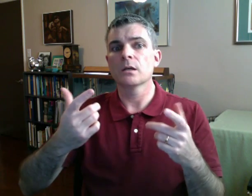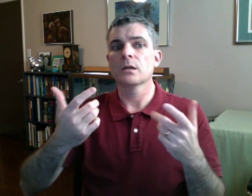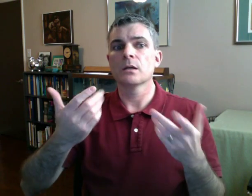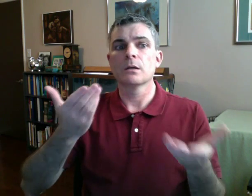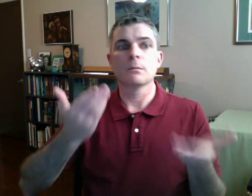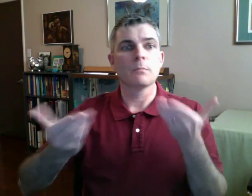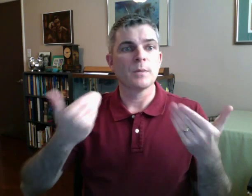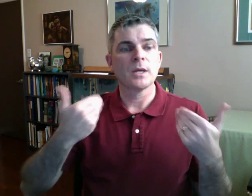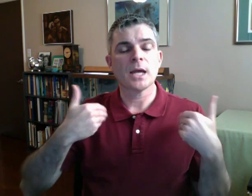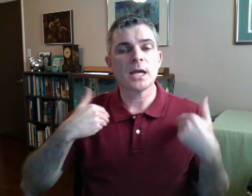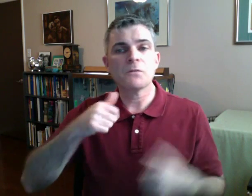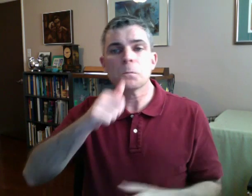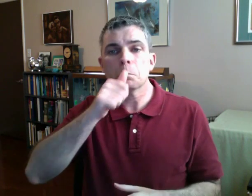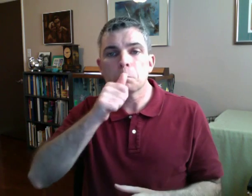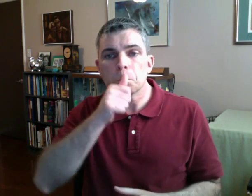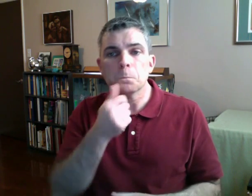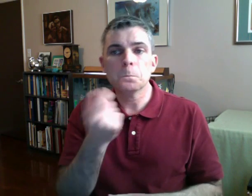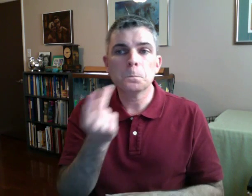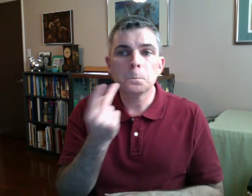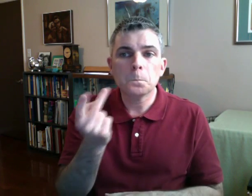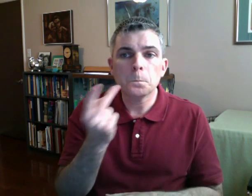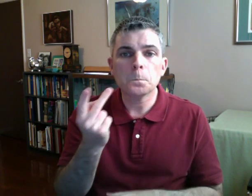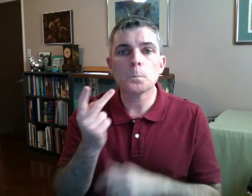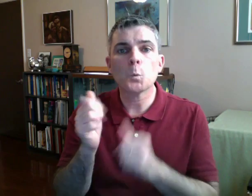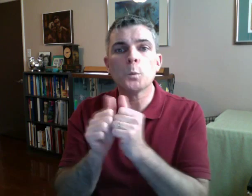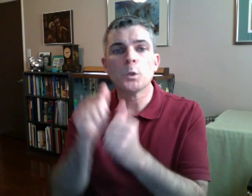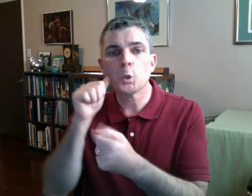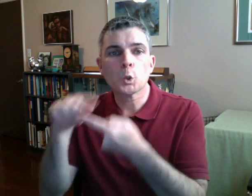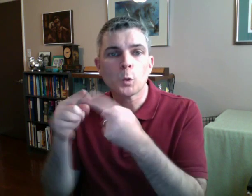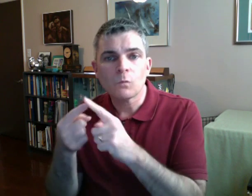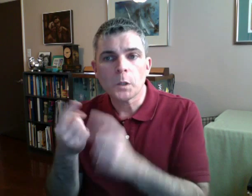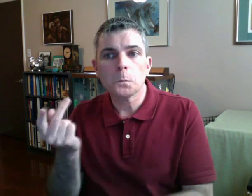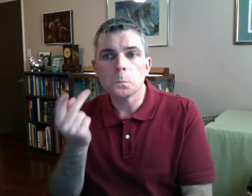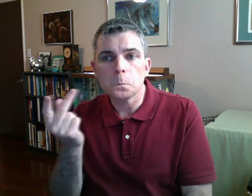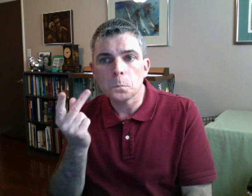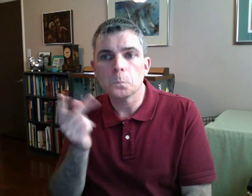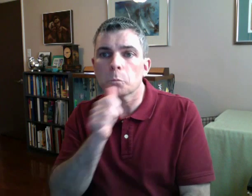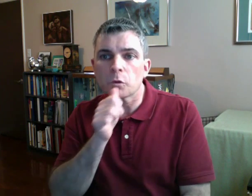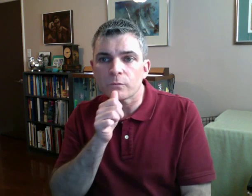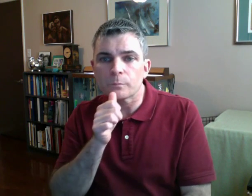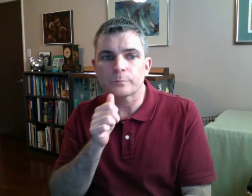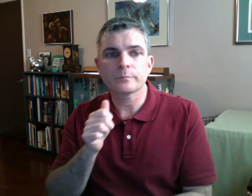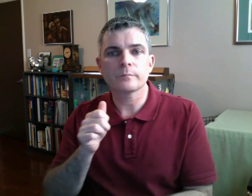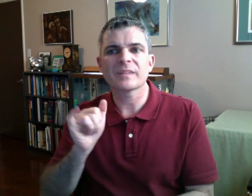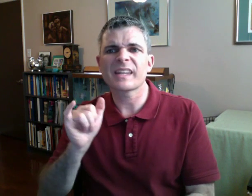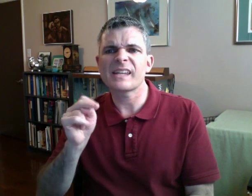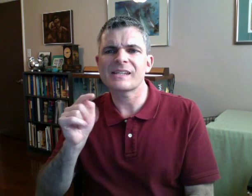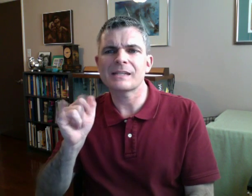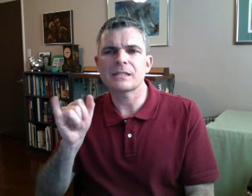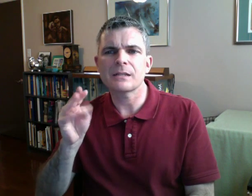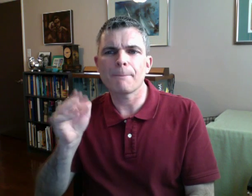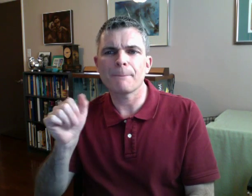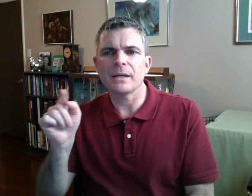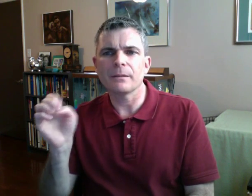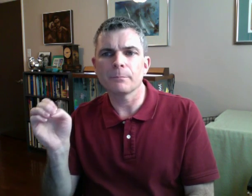language register conversation with his girlfriend. However, it is not appropriate for a teacher to have an